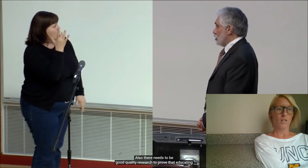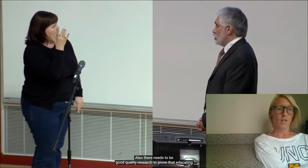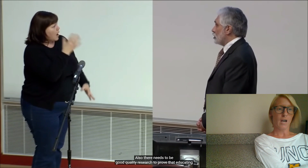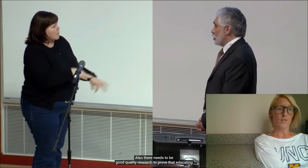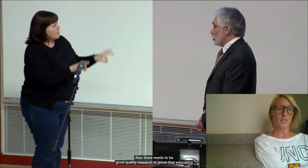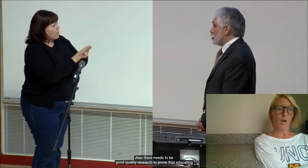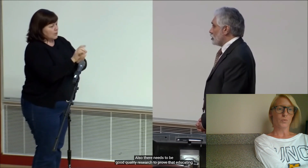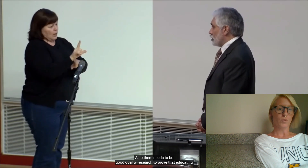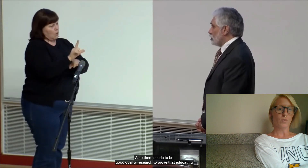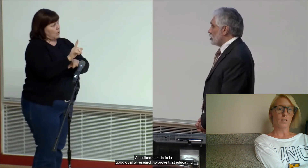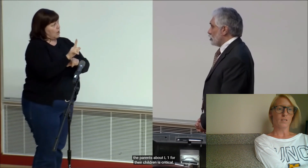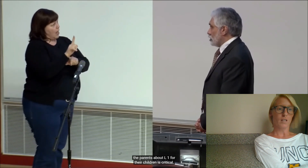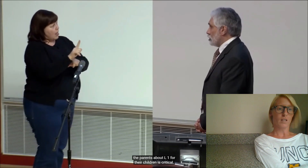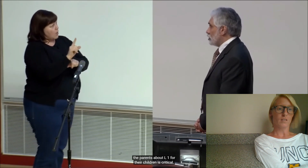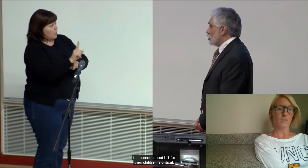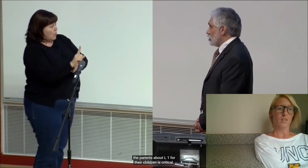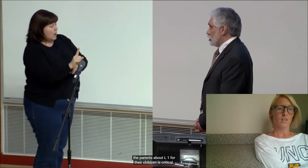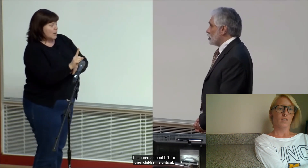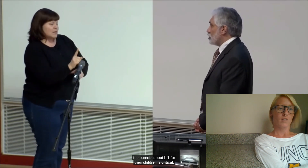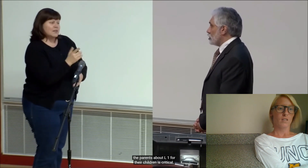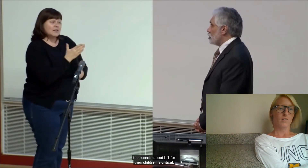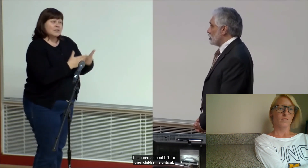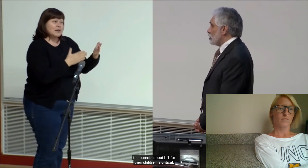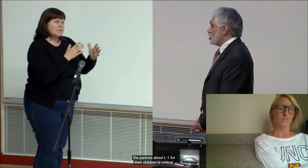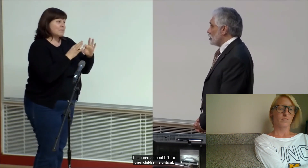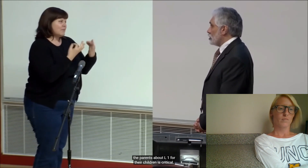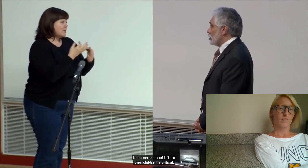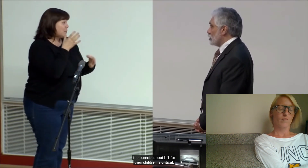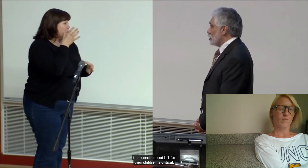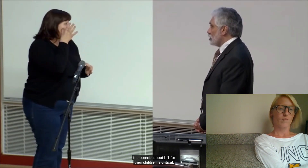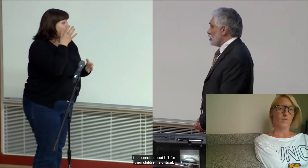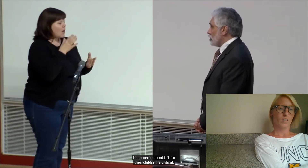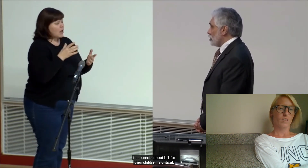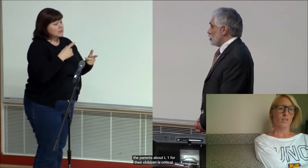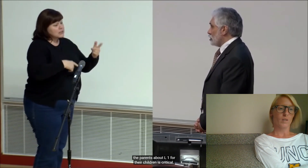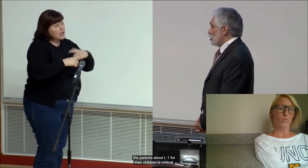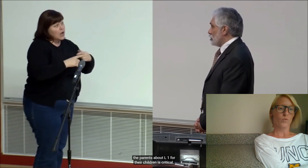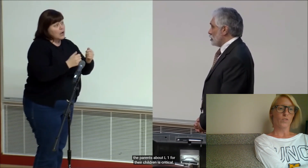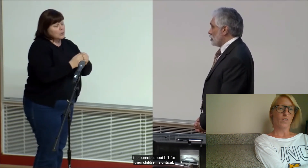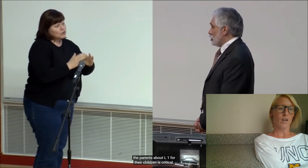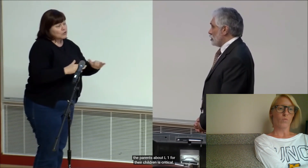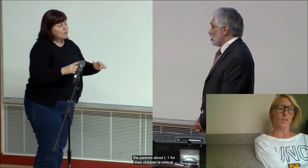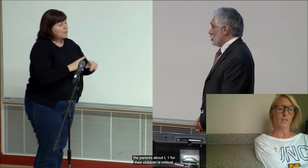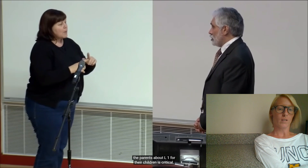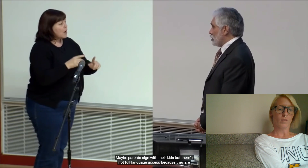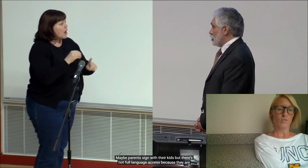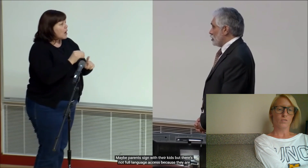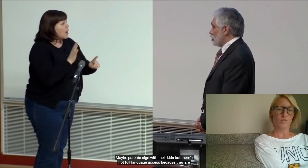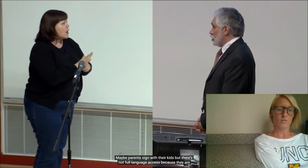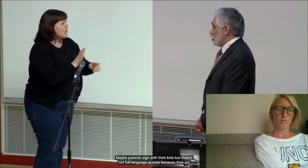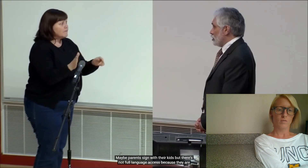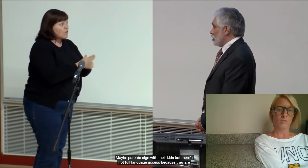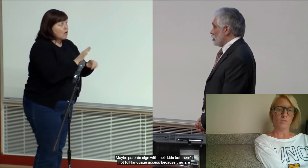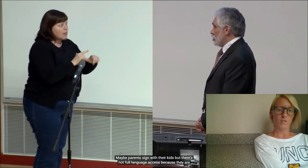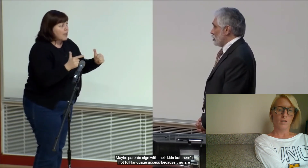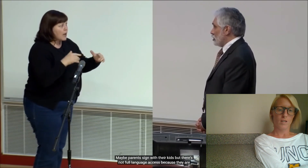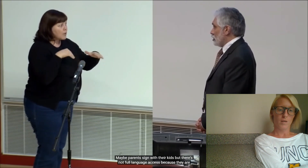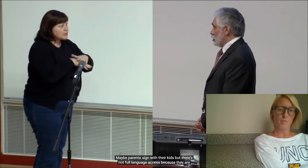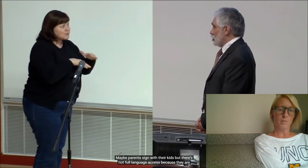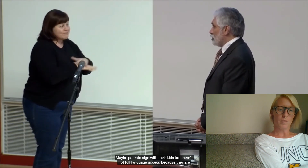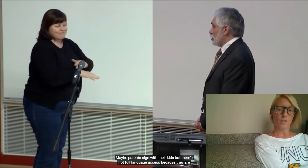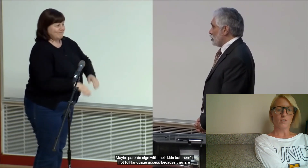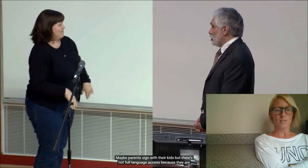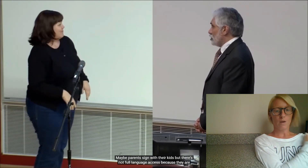to prove how these that educating the opportunities parents about L1 for their children is improve their critical. L1 language. Maybe